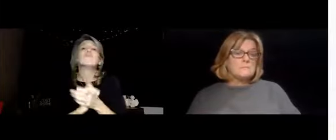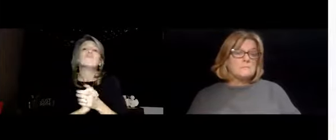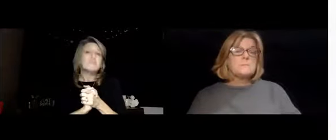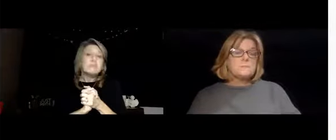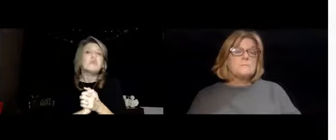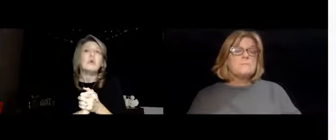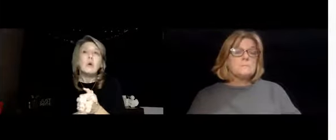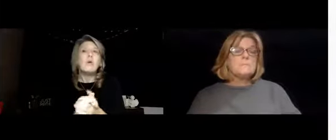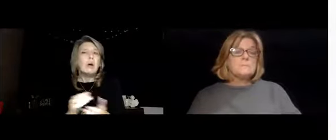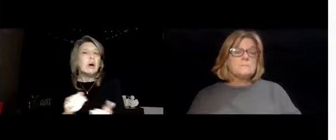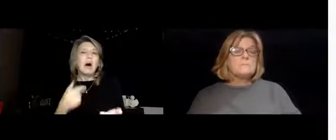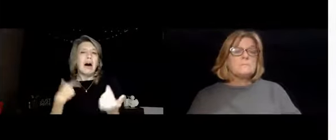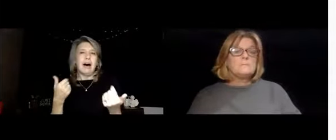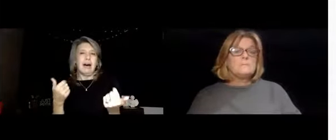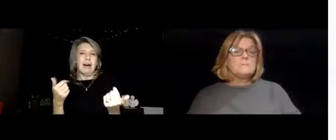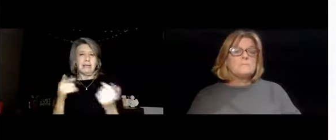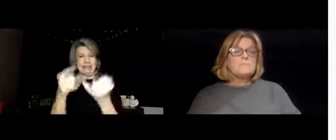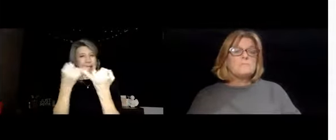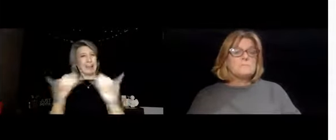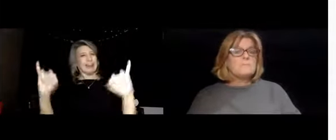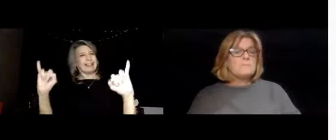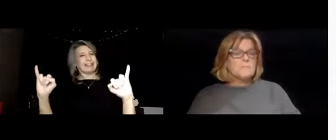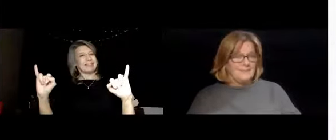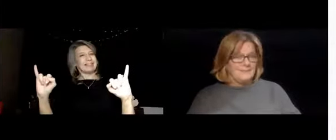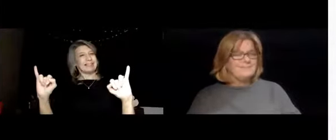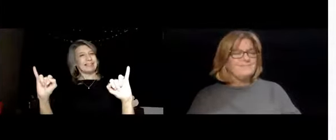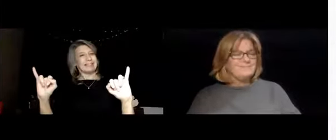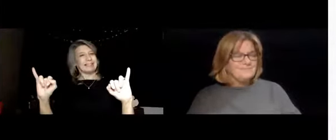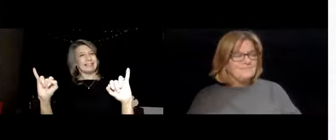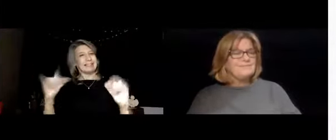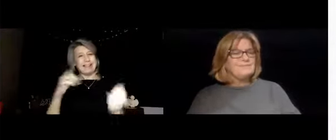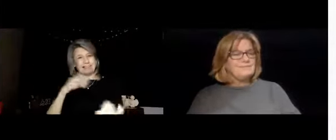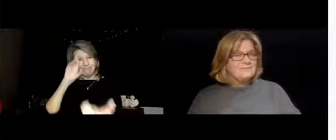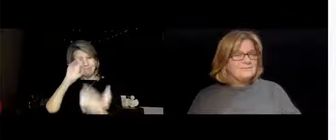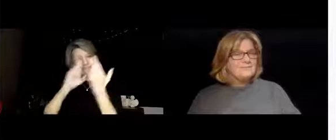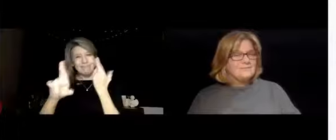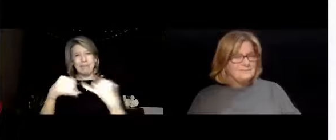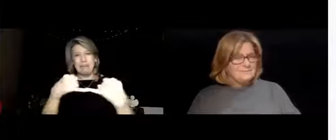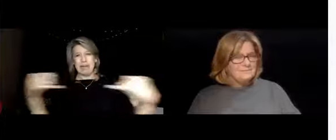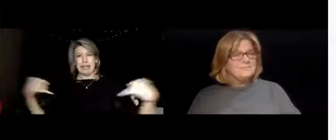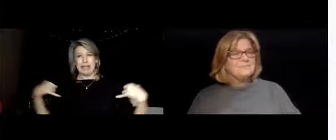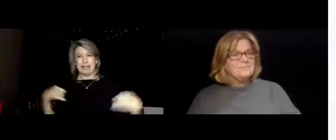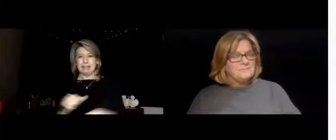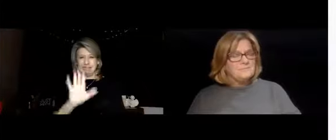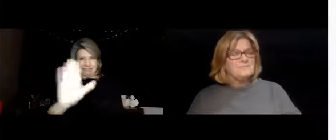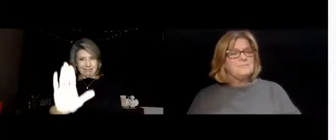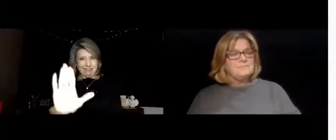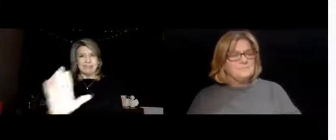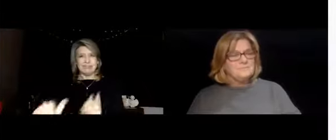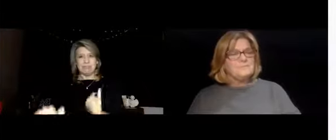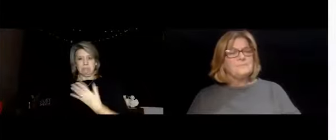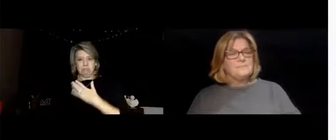make that decision. I let them know that it's an opportunity and they make the decision as to whether or not they want to do that. And